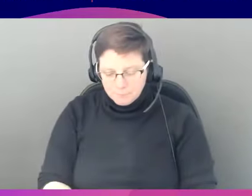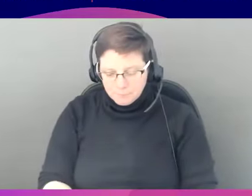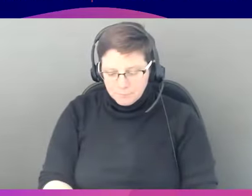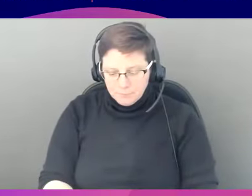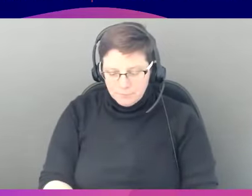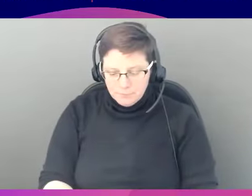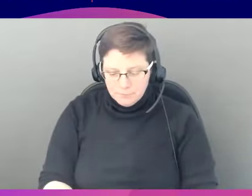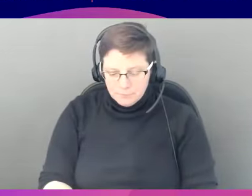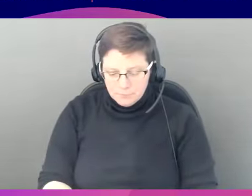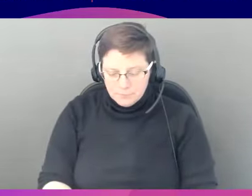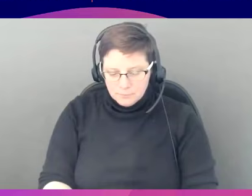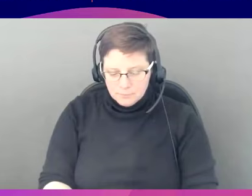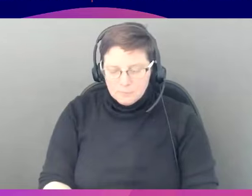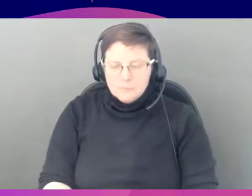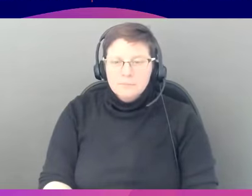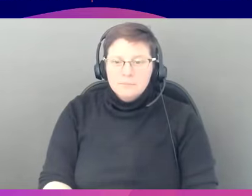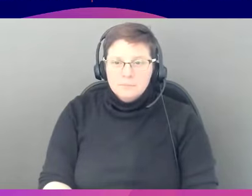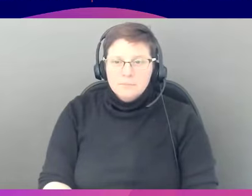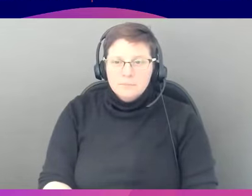Thank you.